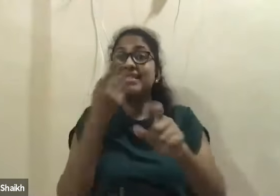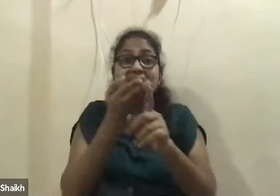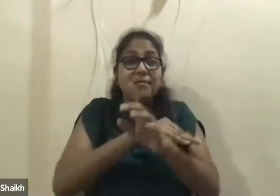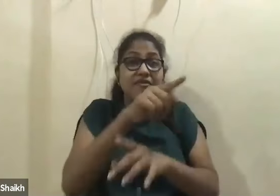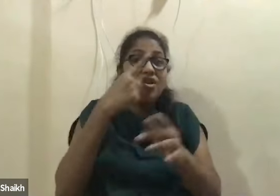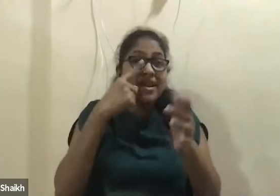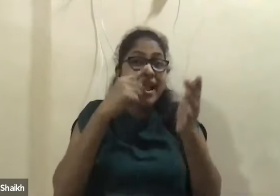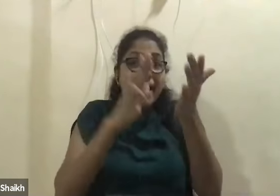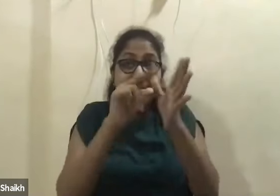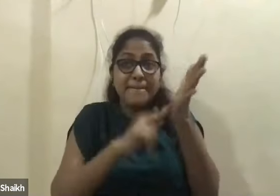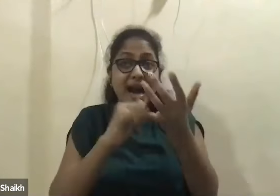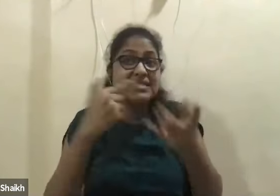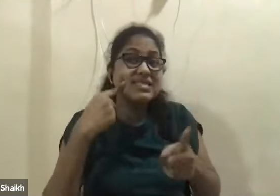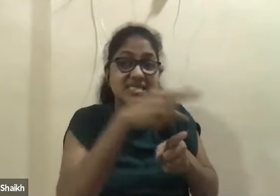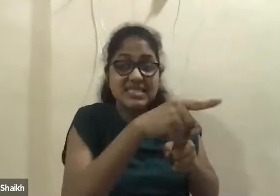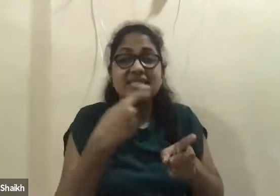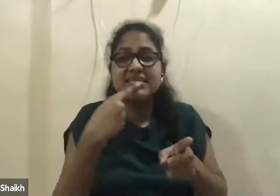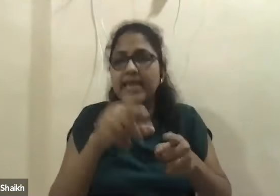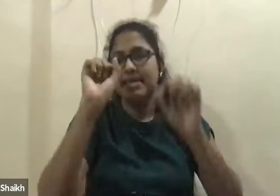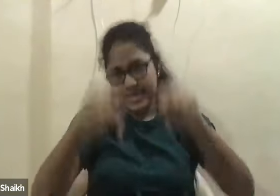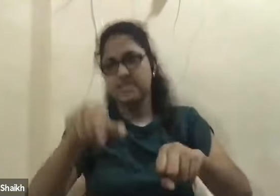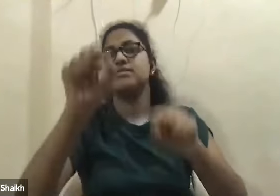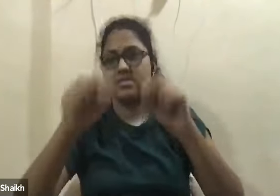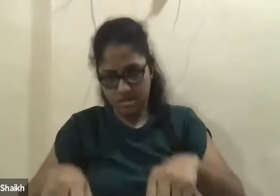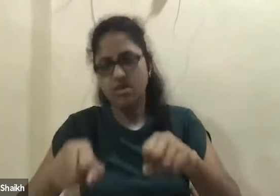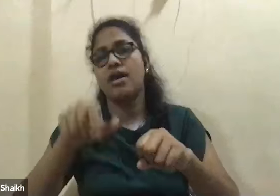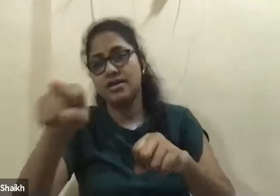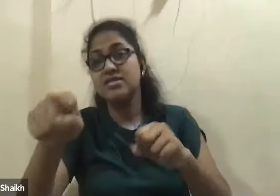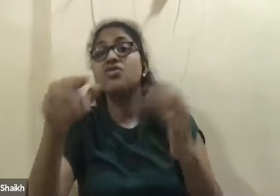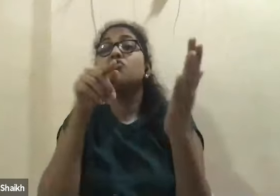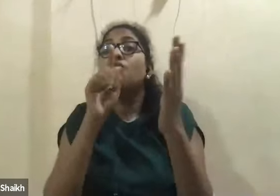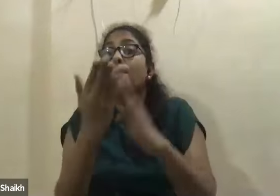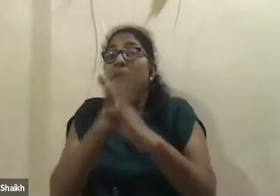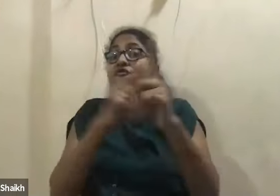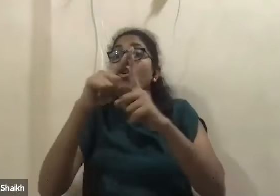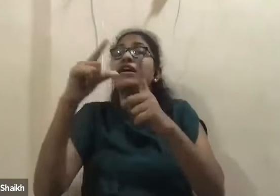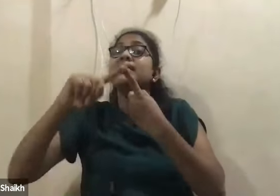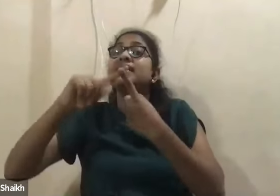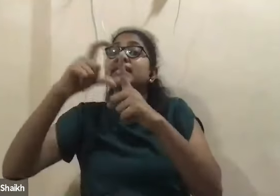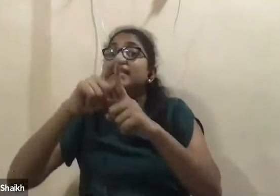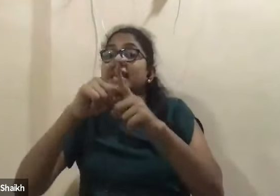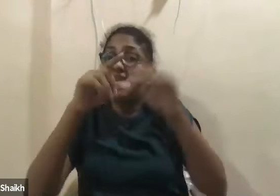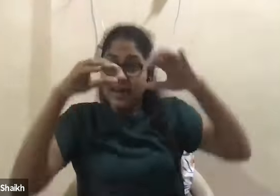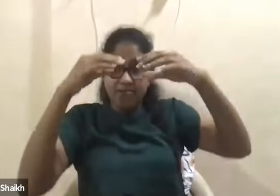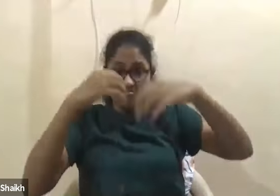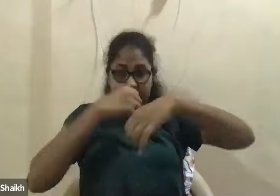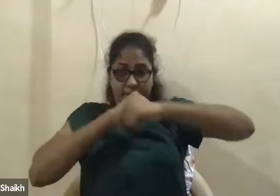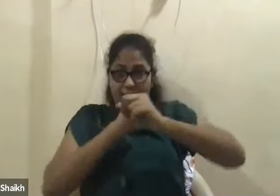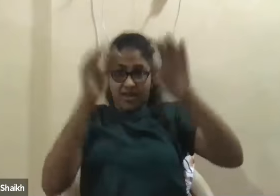that they can have such clauses that a registered charitable organization can do it. So you can